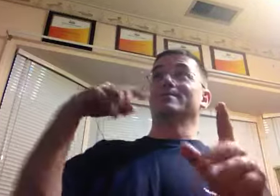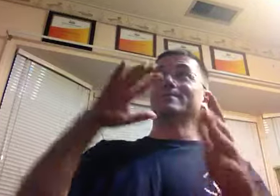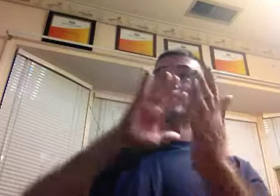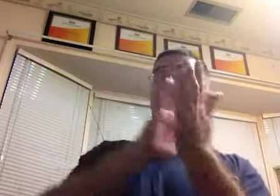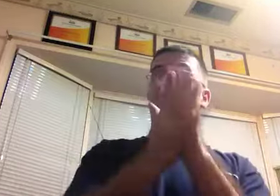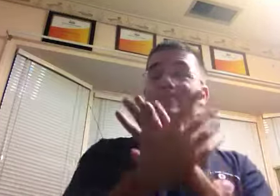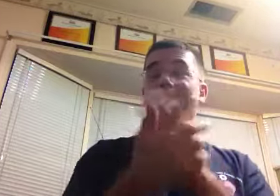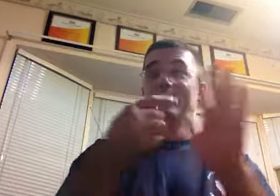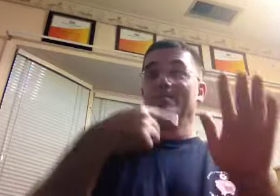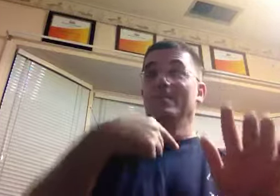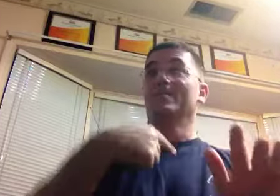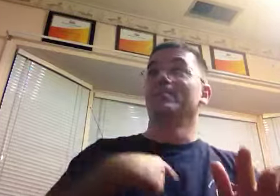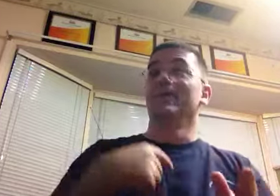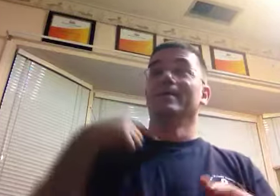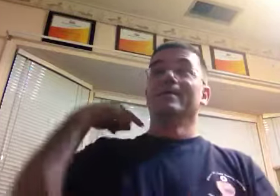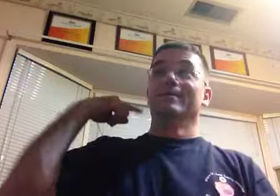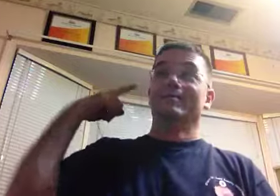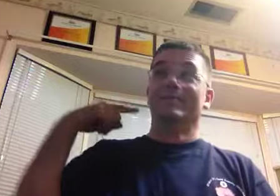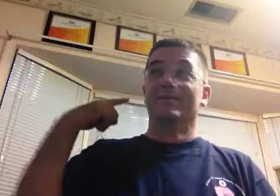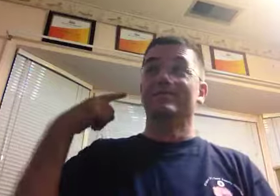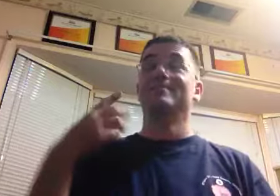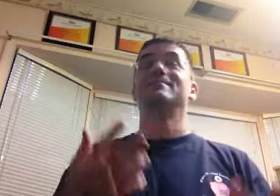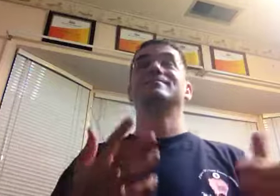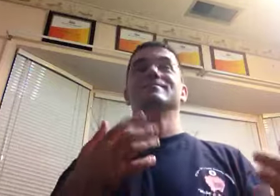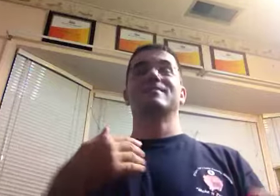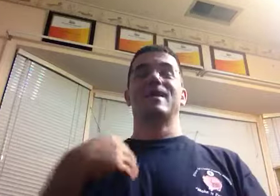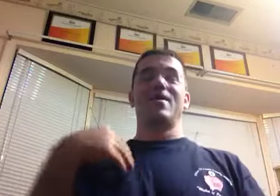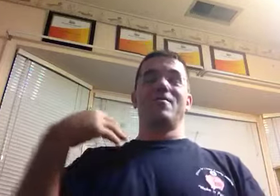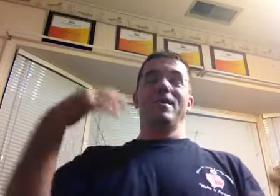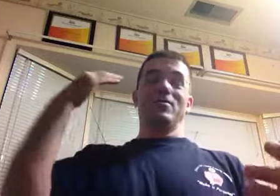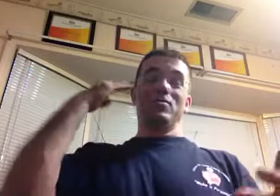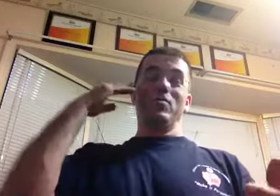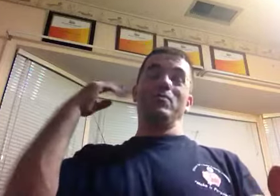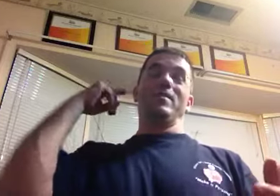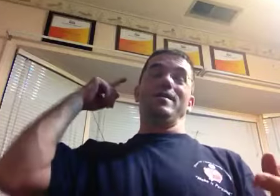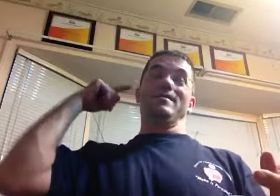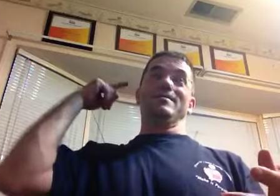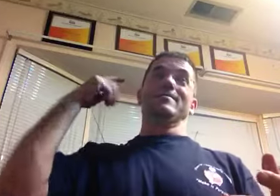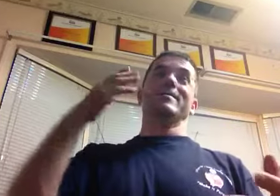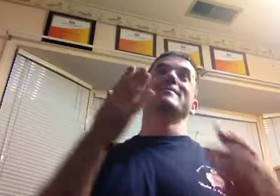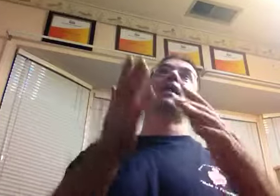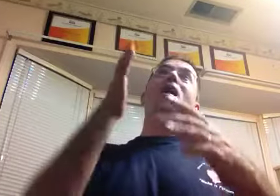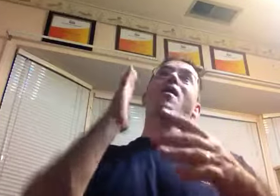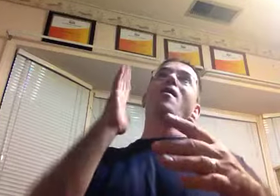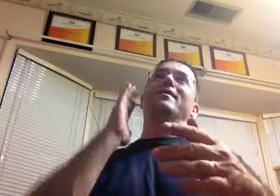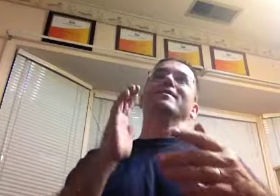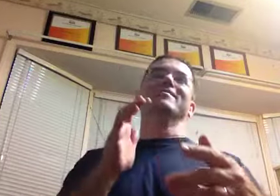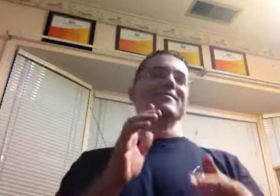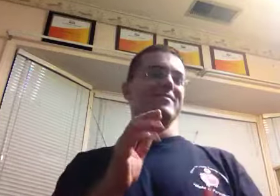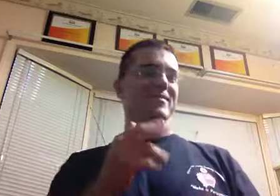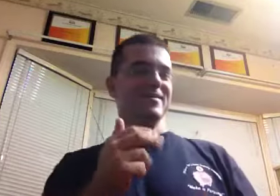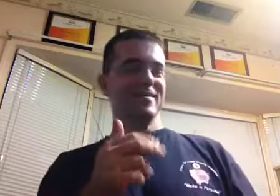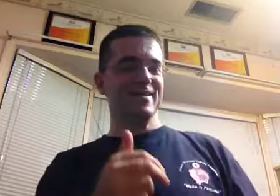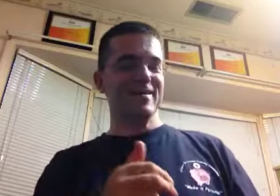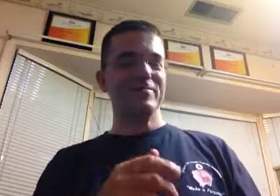Yeah, I bet. I already knew I had mental health problems a long time ago, but I'm on more pills now than